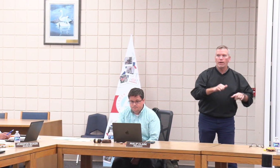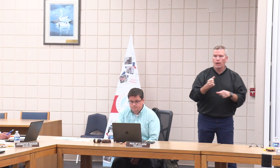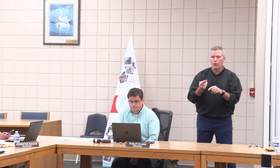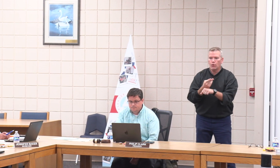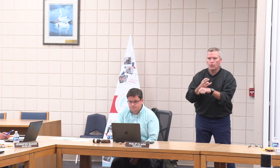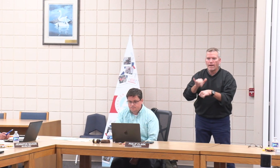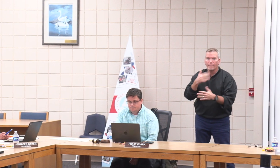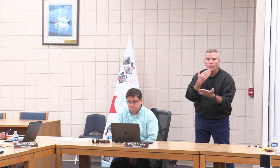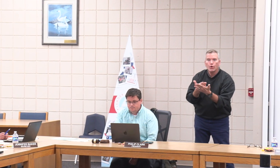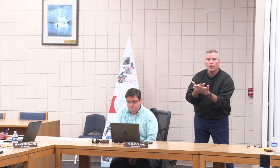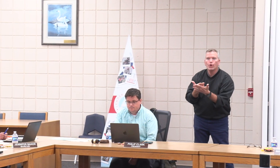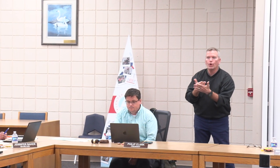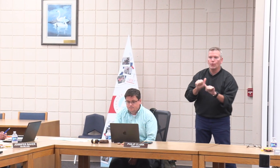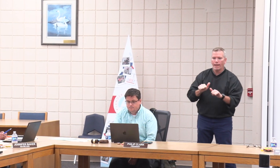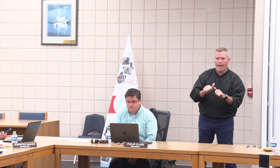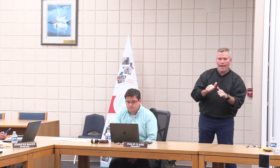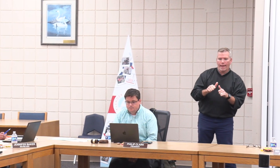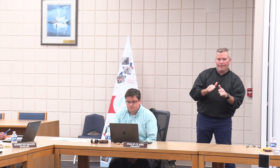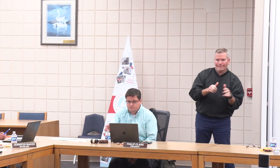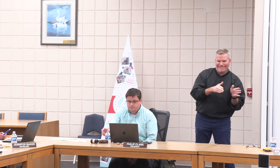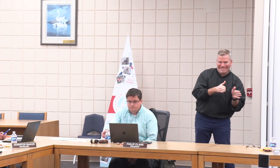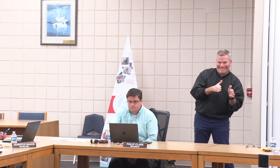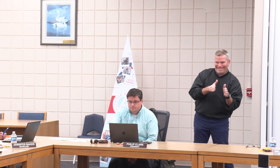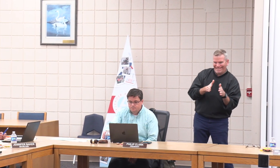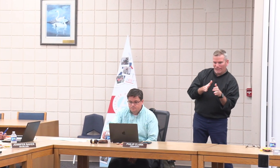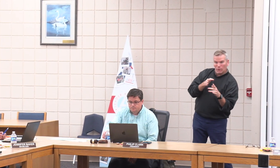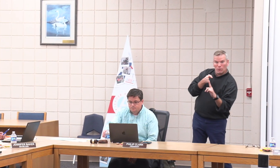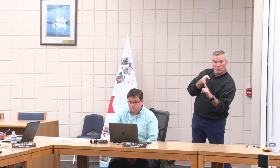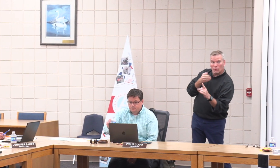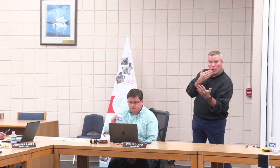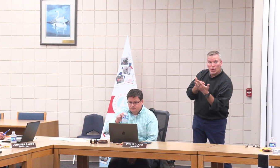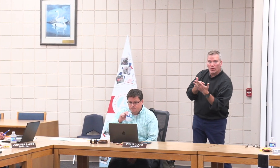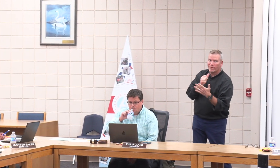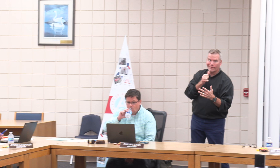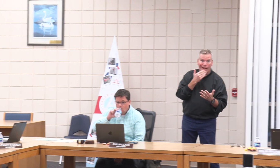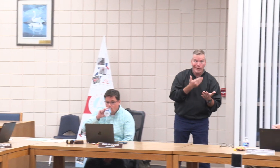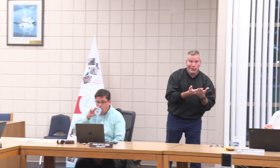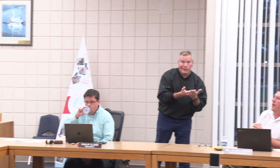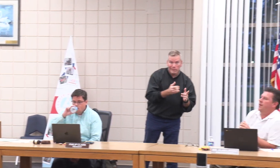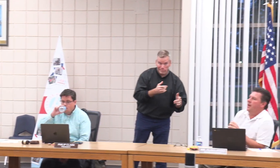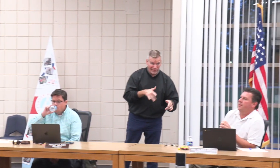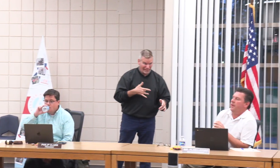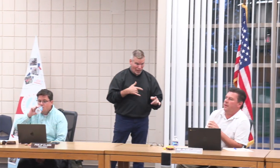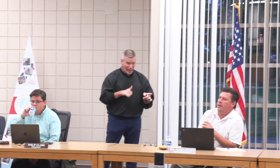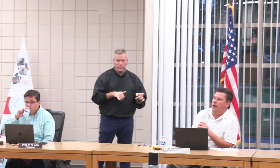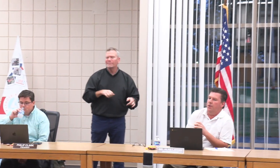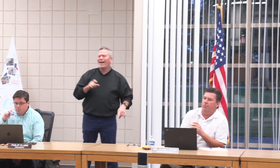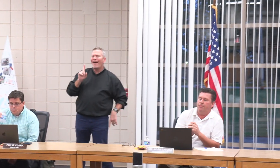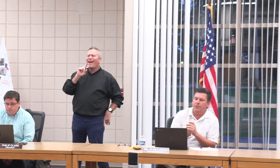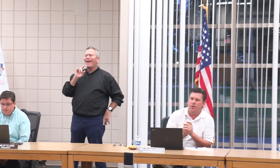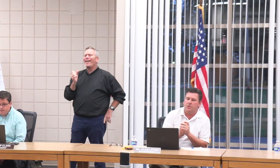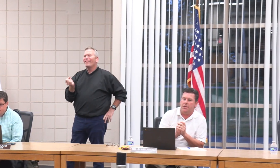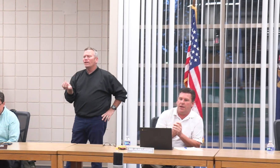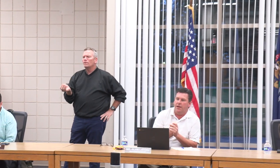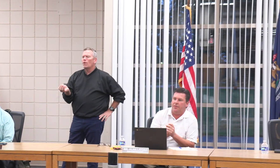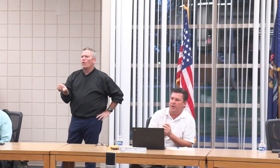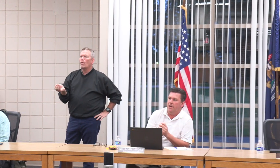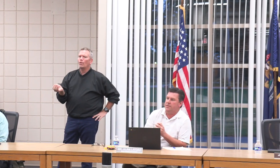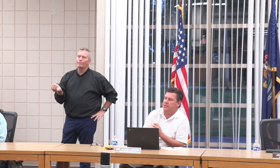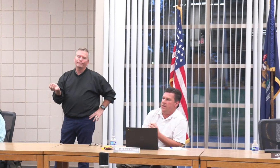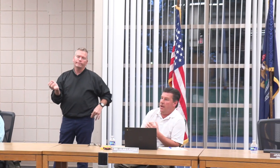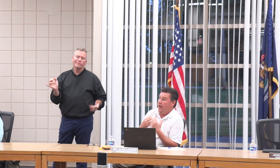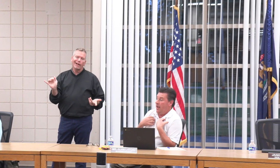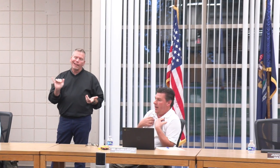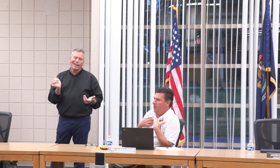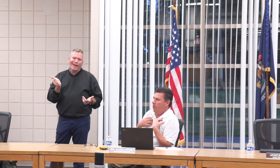that we can get it steered towards good rather than not good for us? Yeah. I think so, Andy. I think, you know, it's like anything